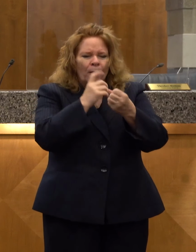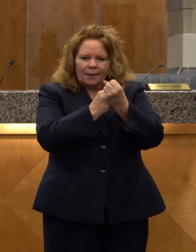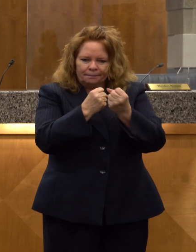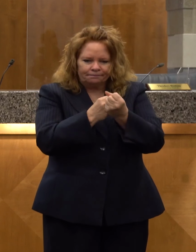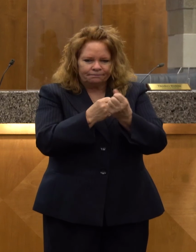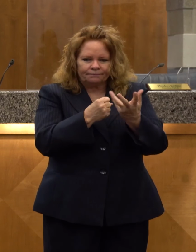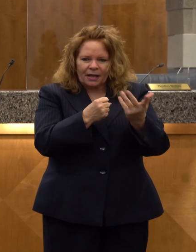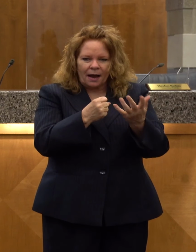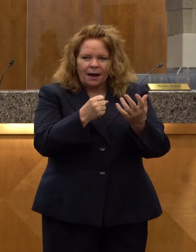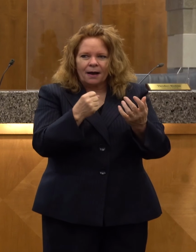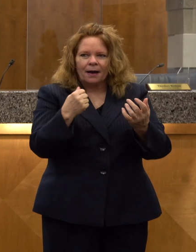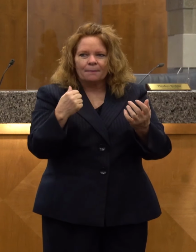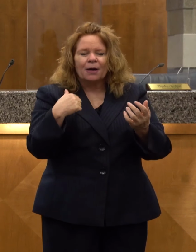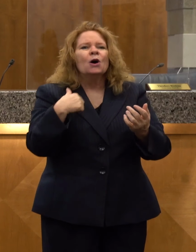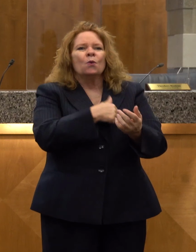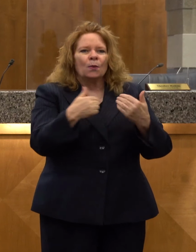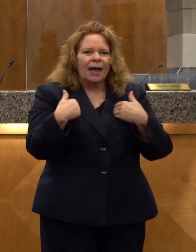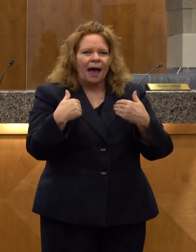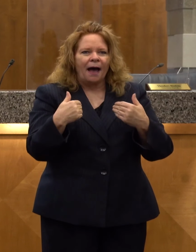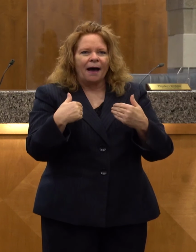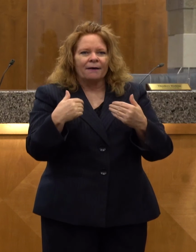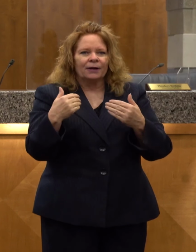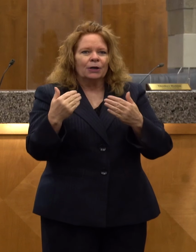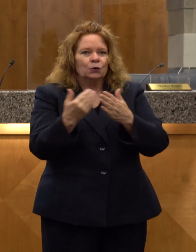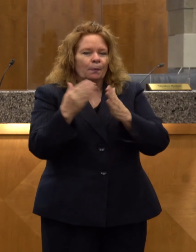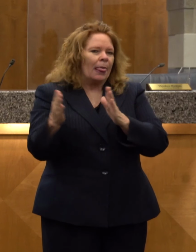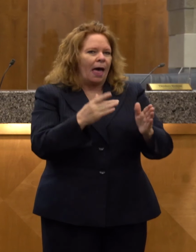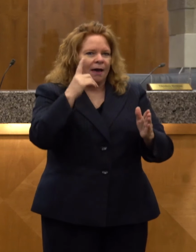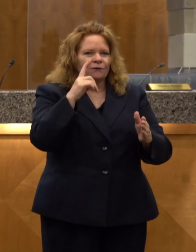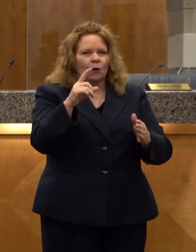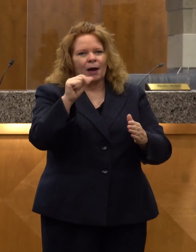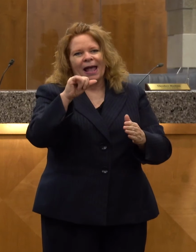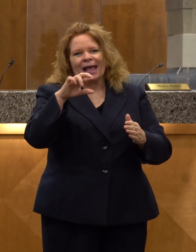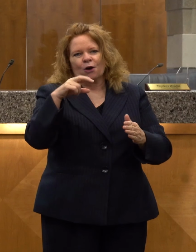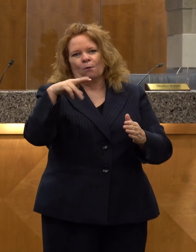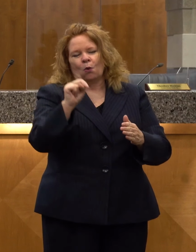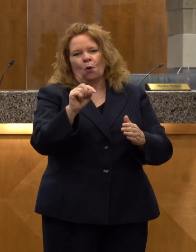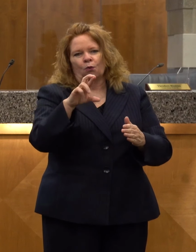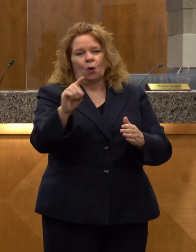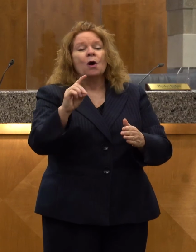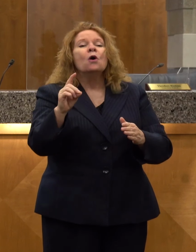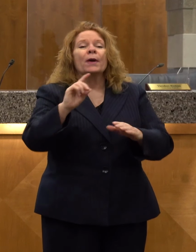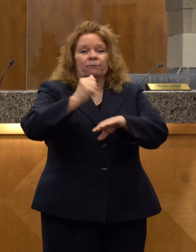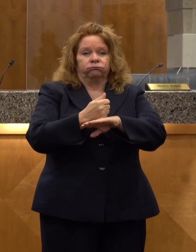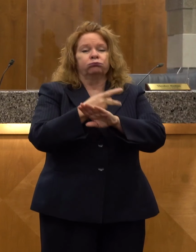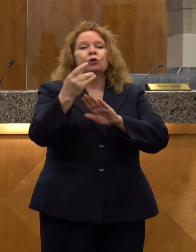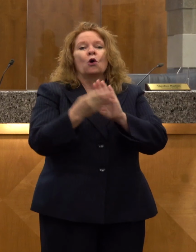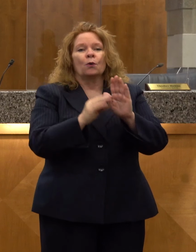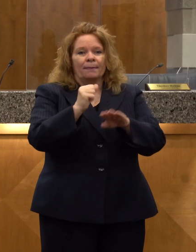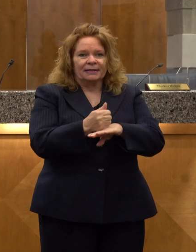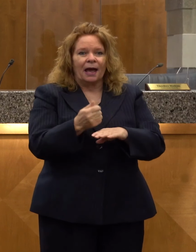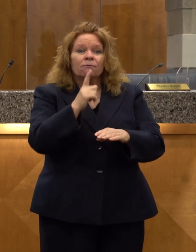our planning. We got a planning for Airport Road. Okay, we got a program in place.